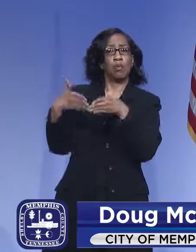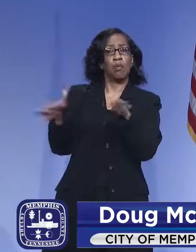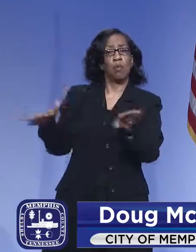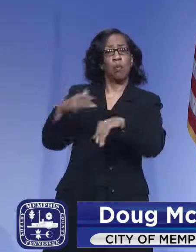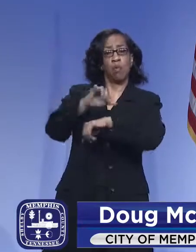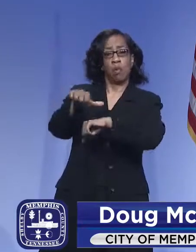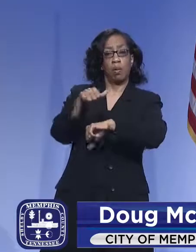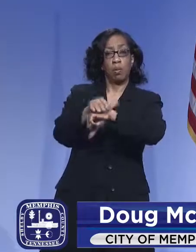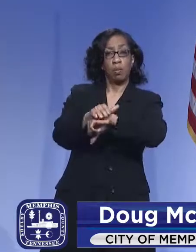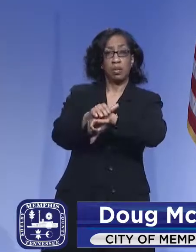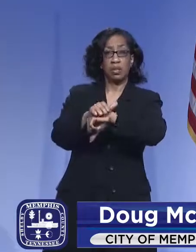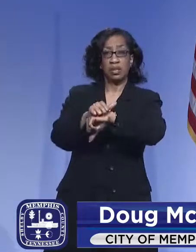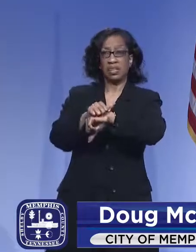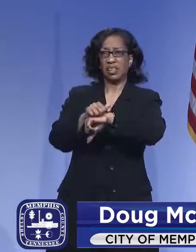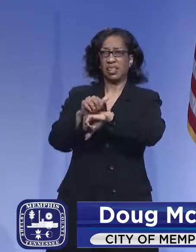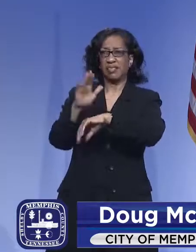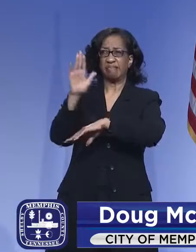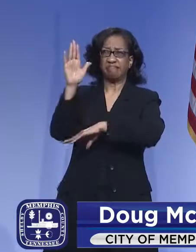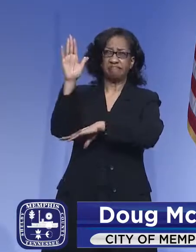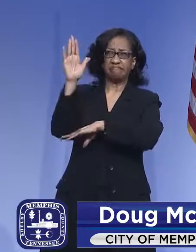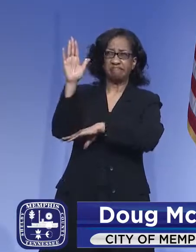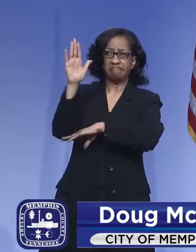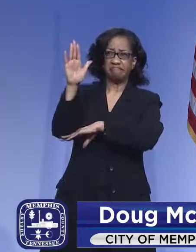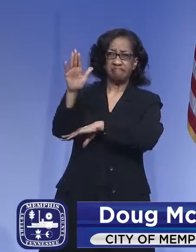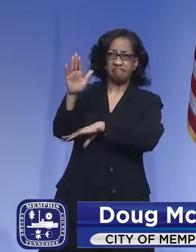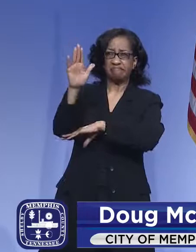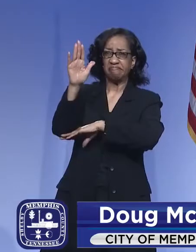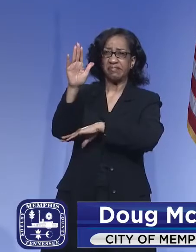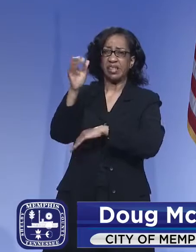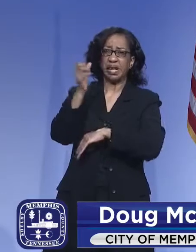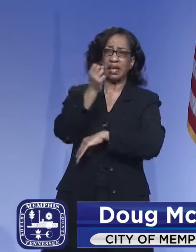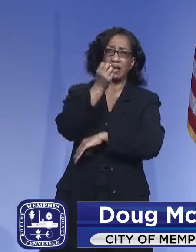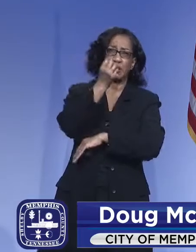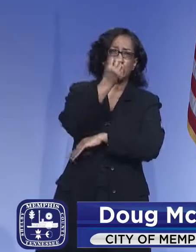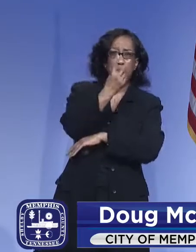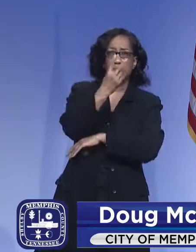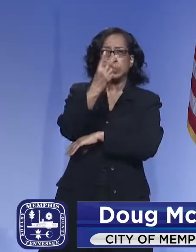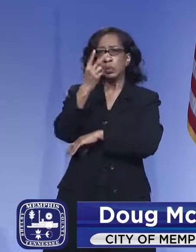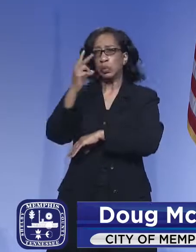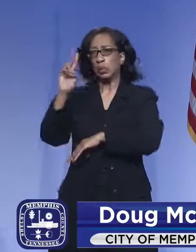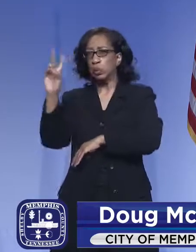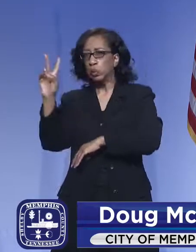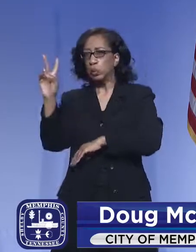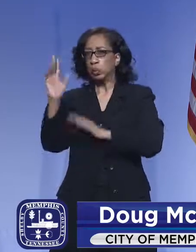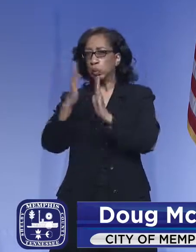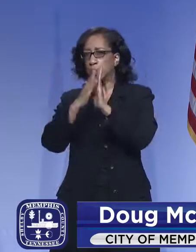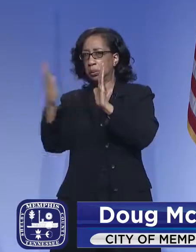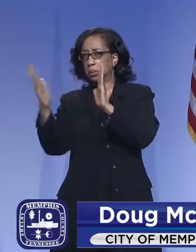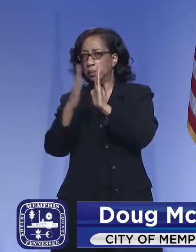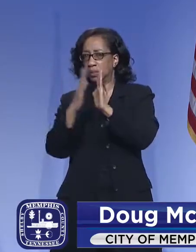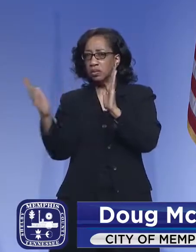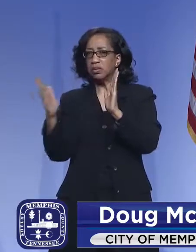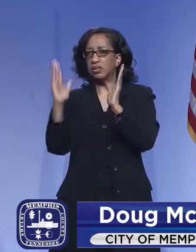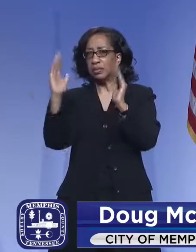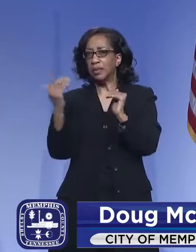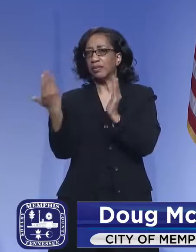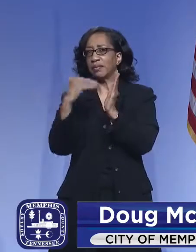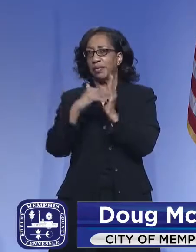appointments. It's usually afternoon, sometime between noon and 2 when we open those appointments, and I expect that to happen again this